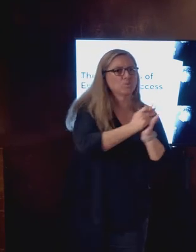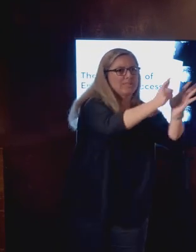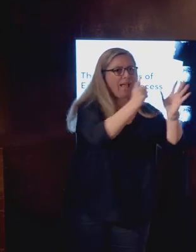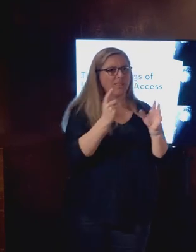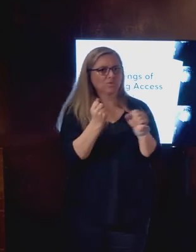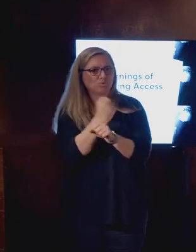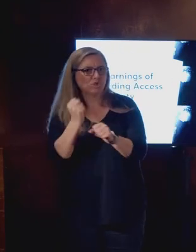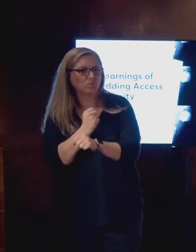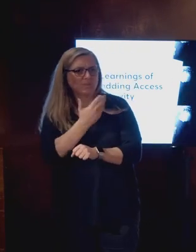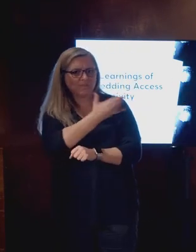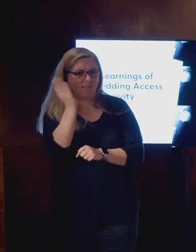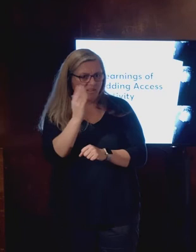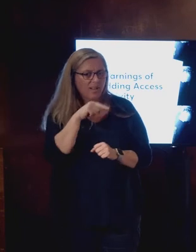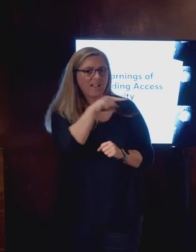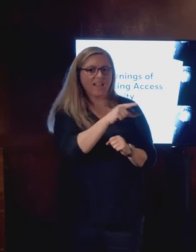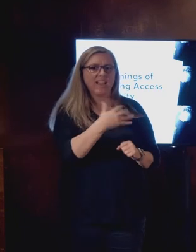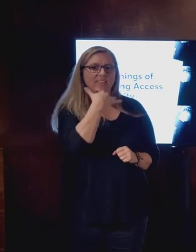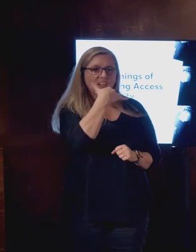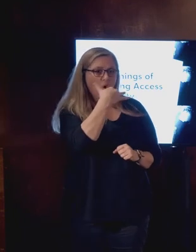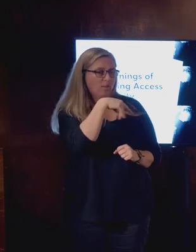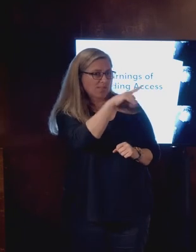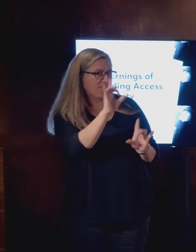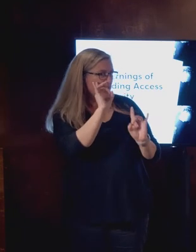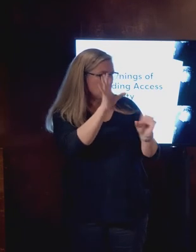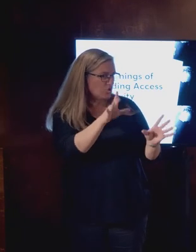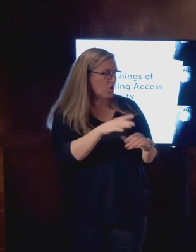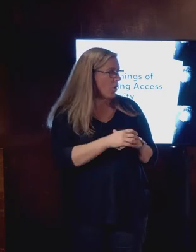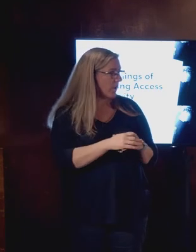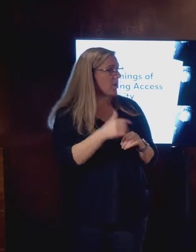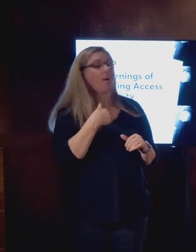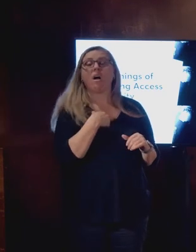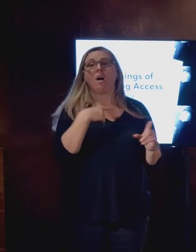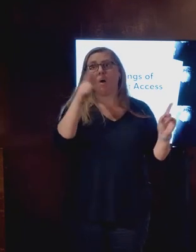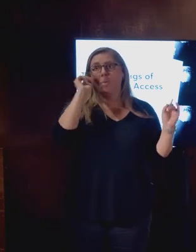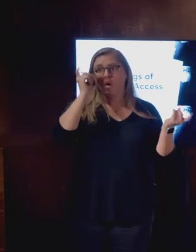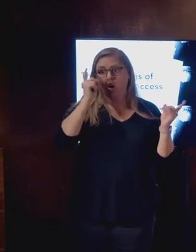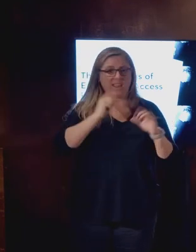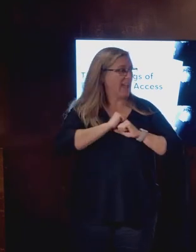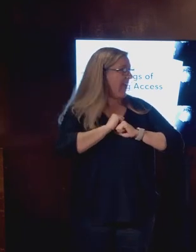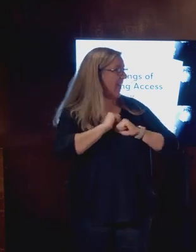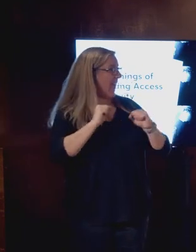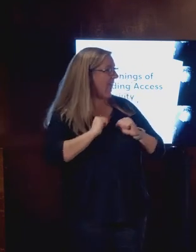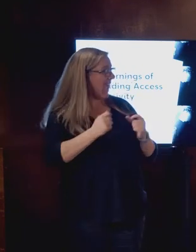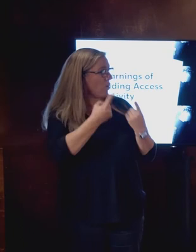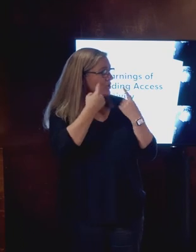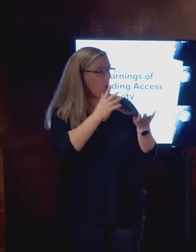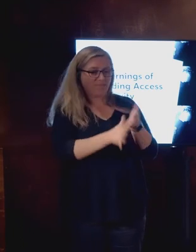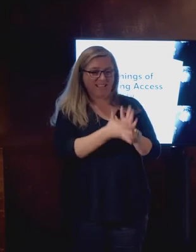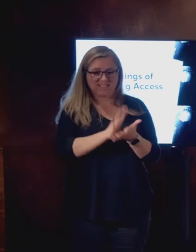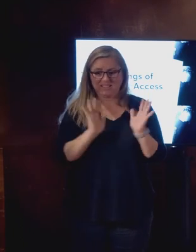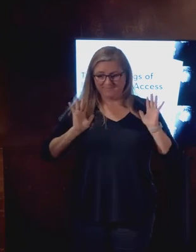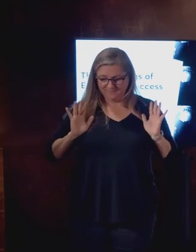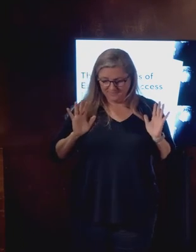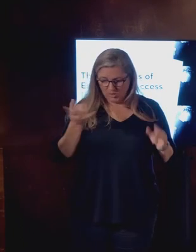producers. And then the costs of the show, like you said, I'm worried that our shows, that's it, you